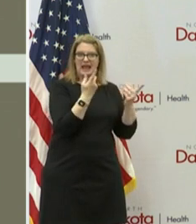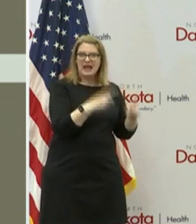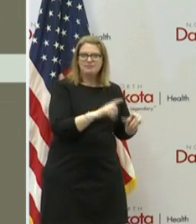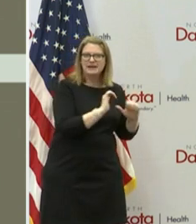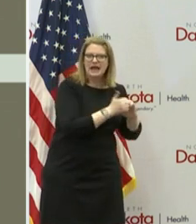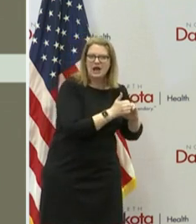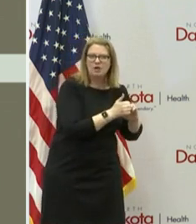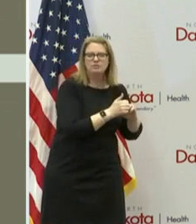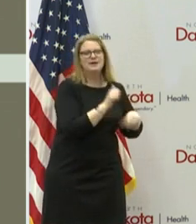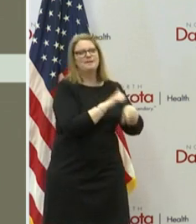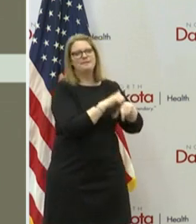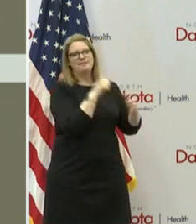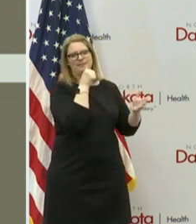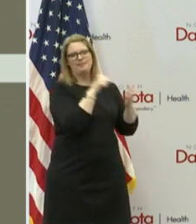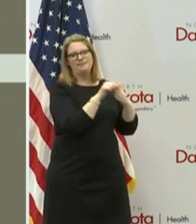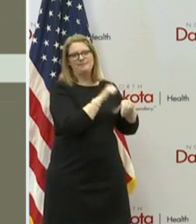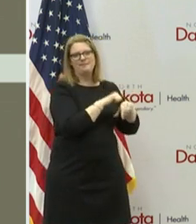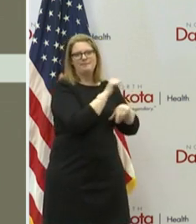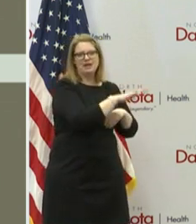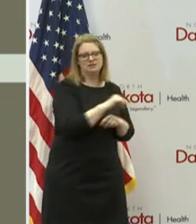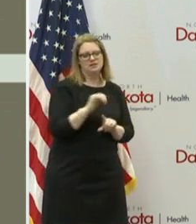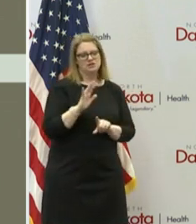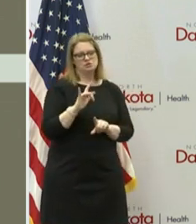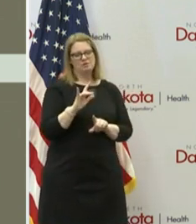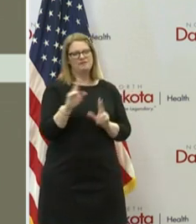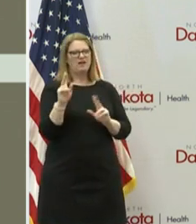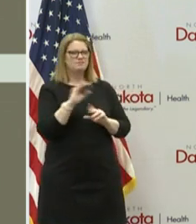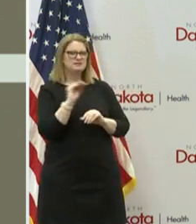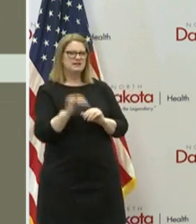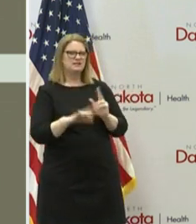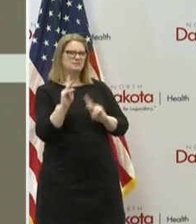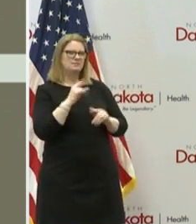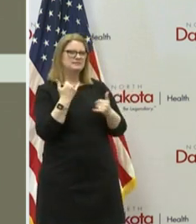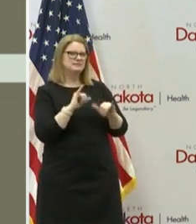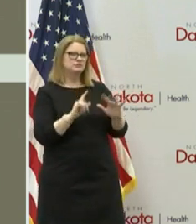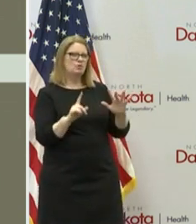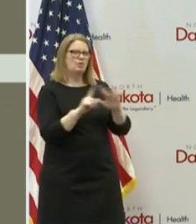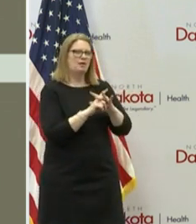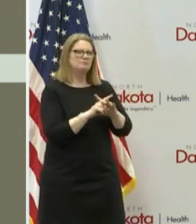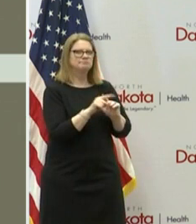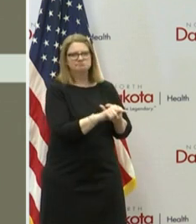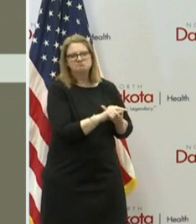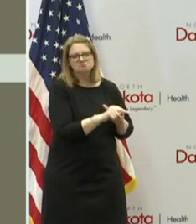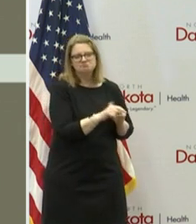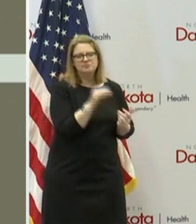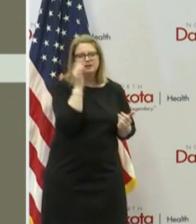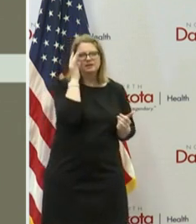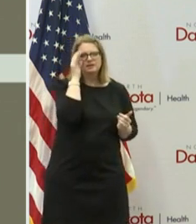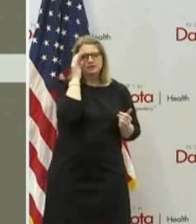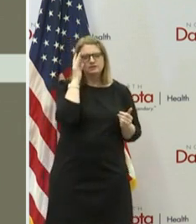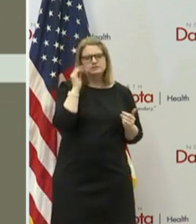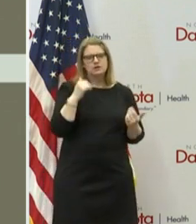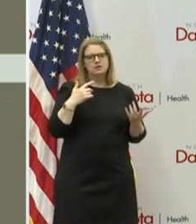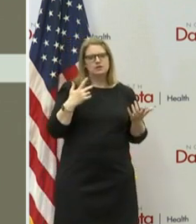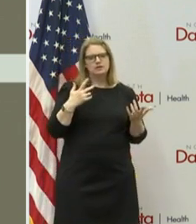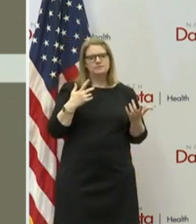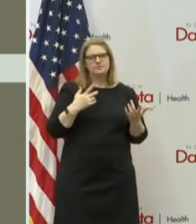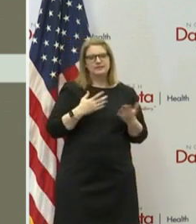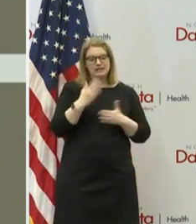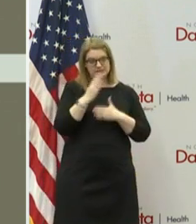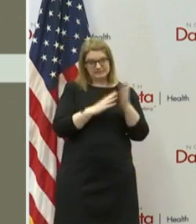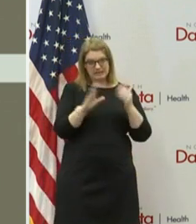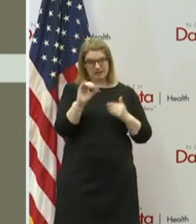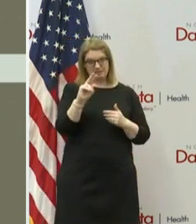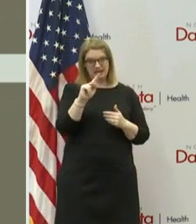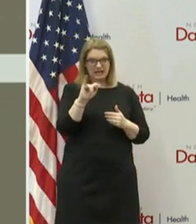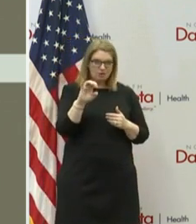about 25% people still came in on election day. And so again, as we know that there are some counties